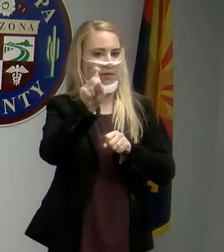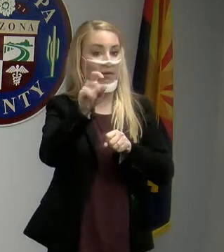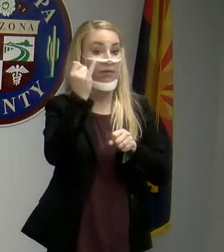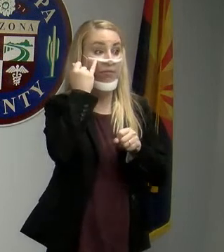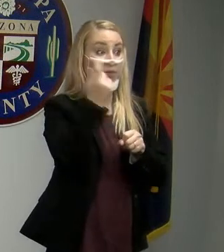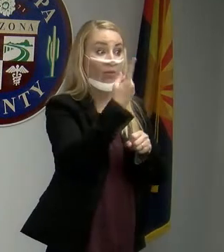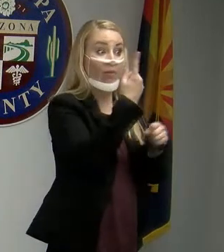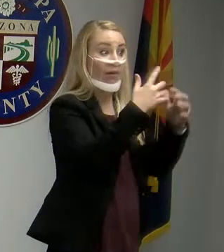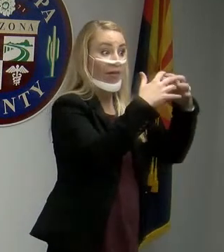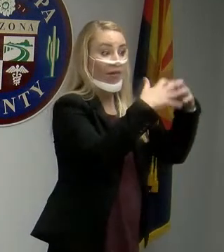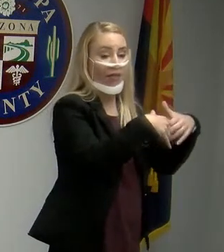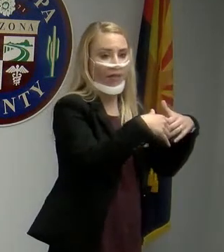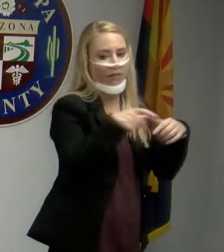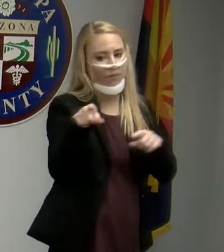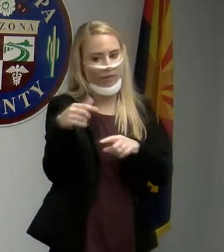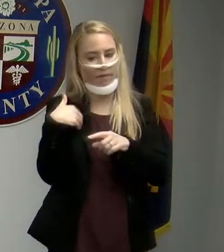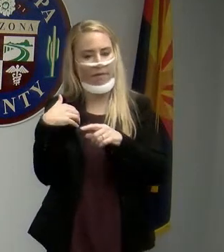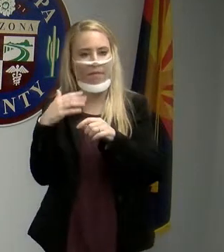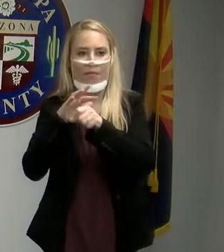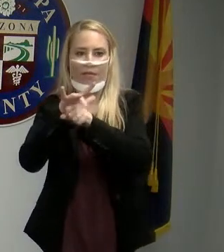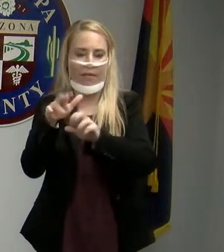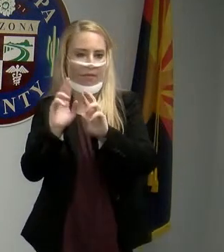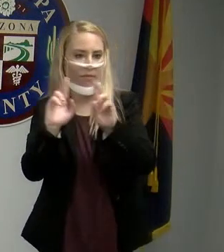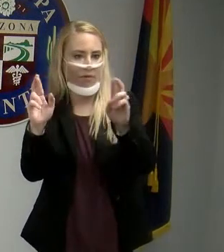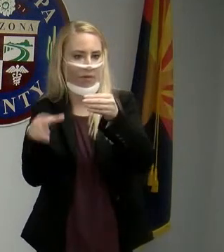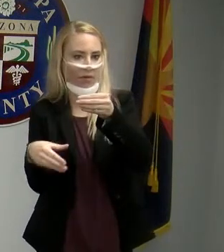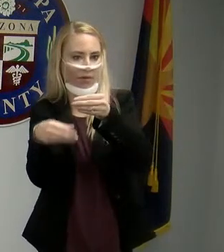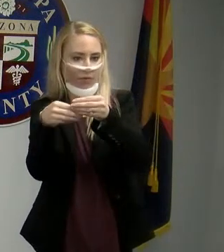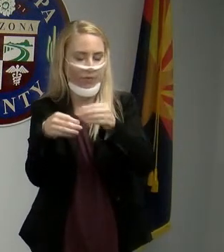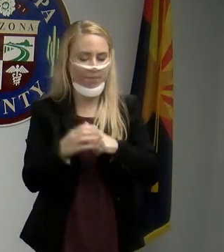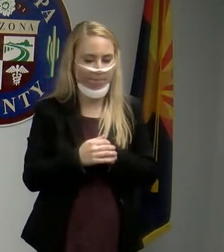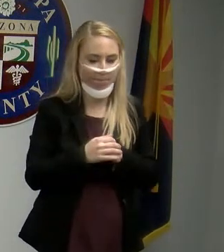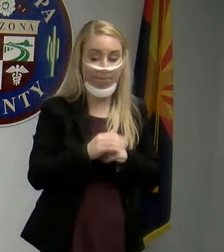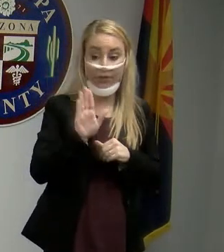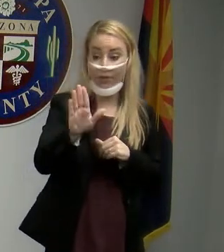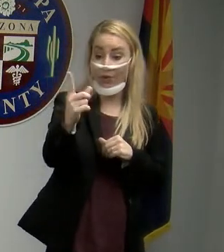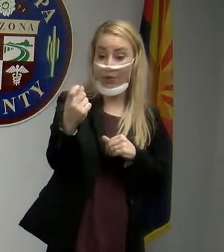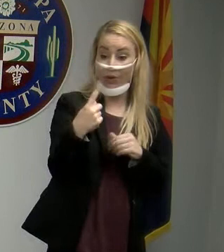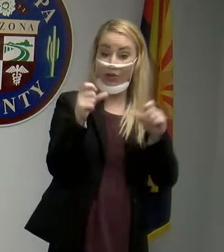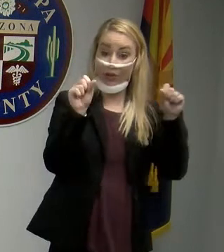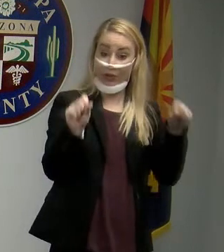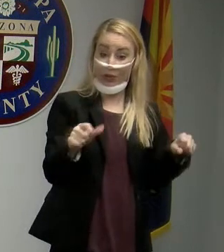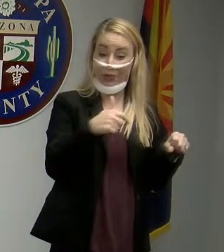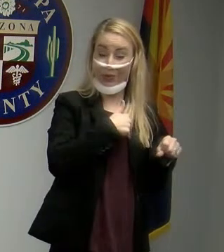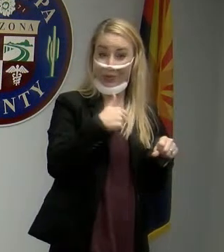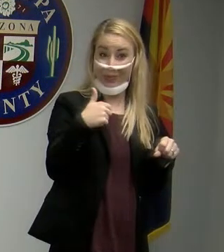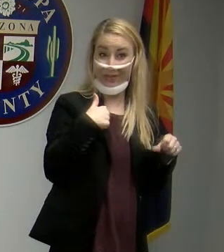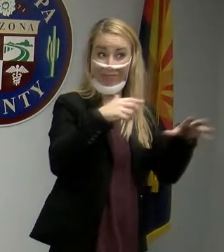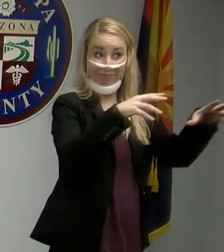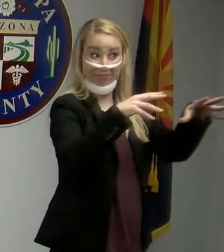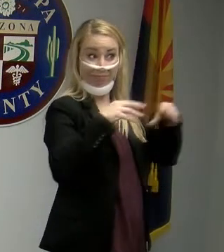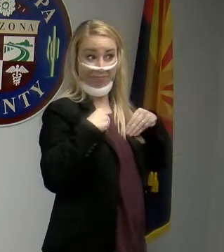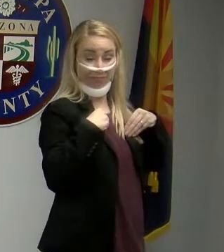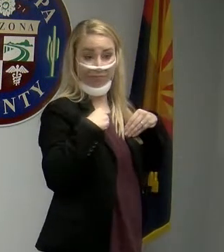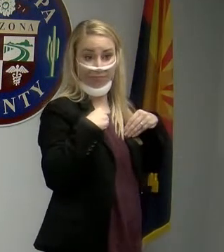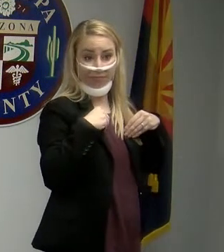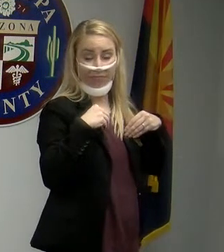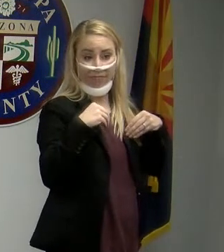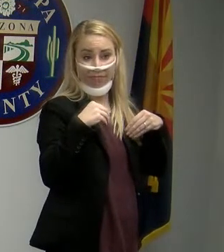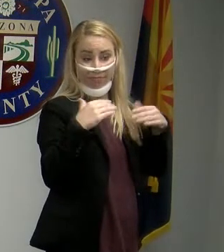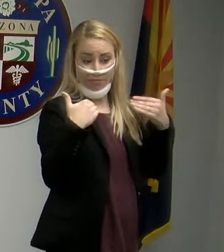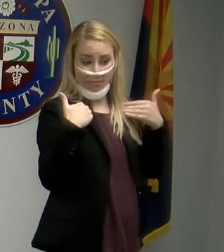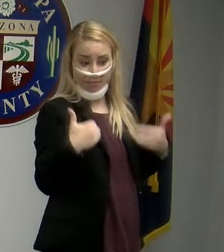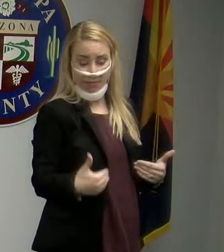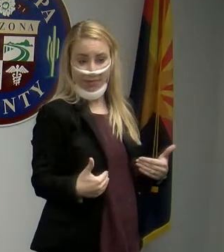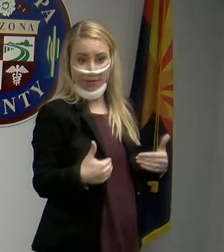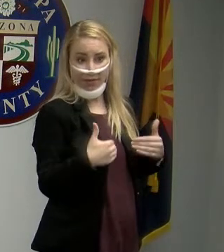of prudent, responsible planning. As for your question, theoretically, could we take additional decedents and store